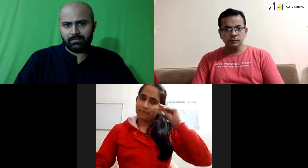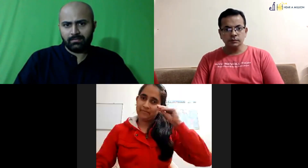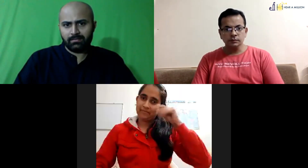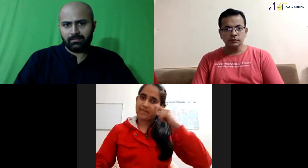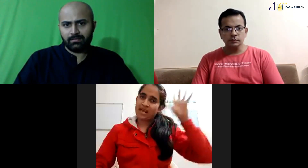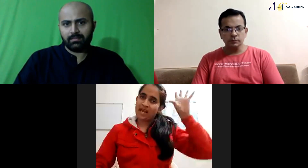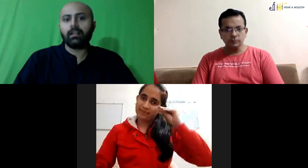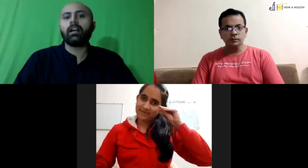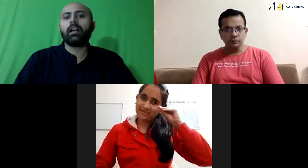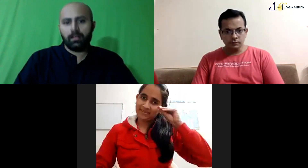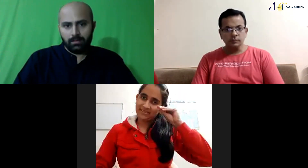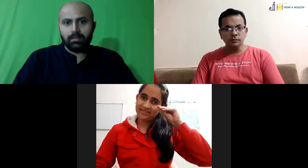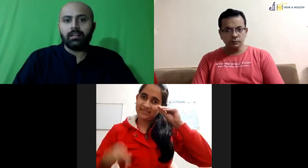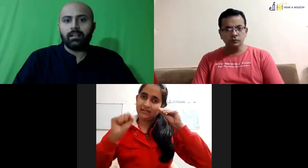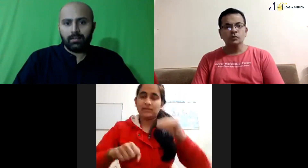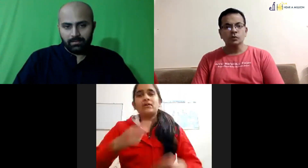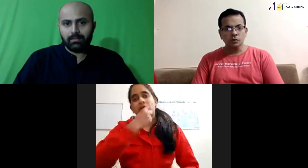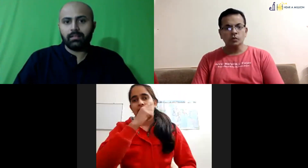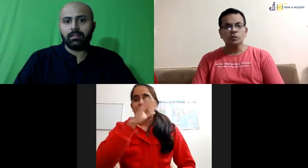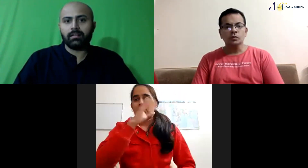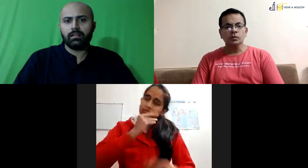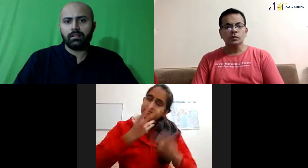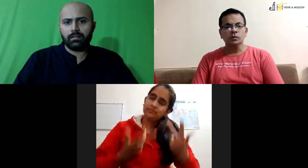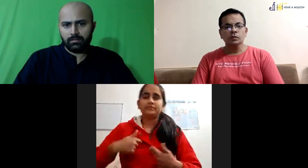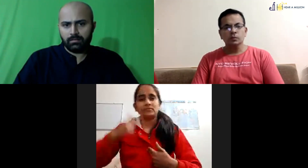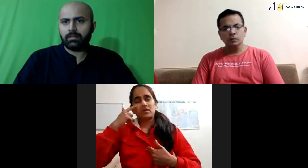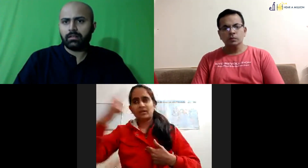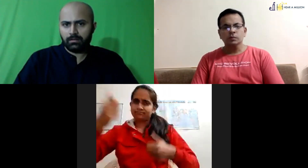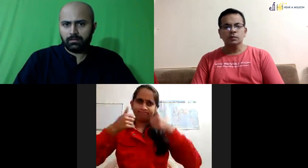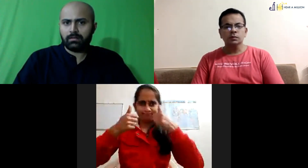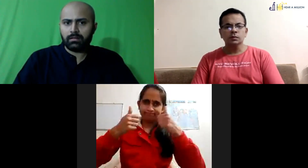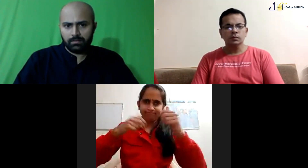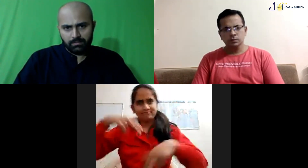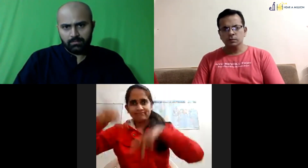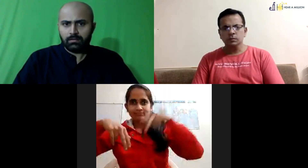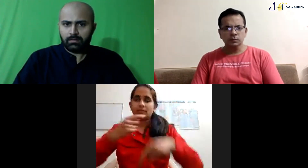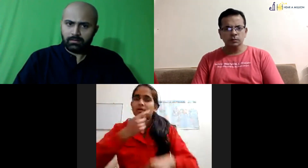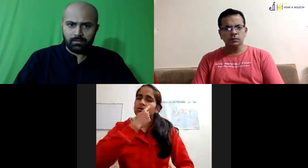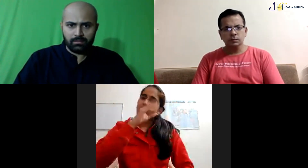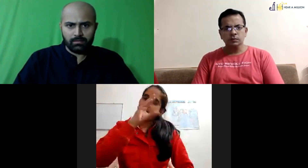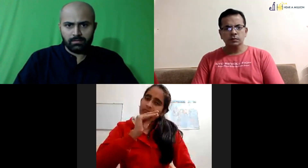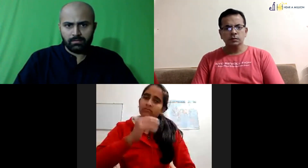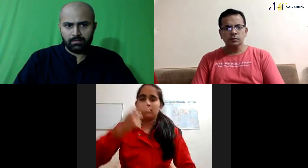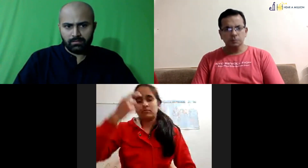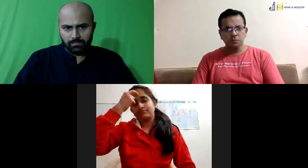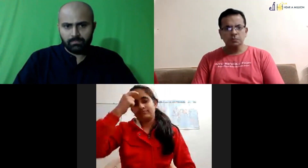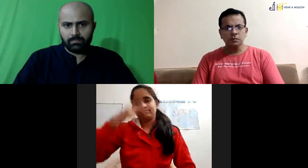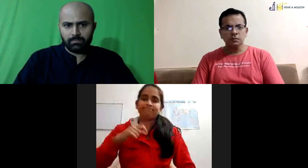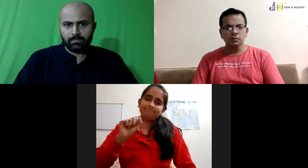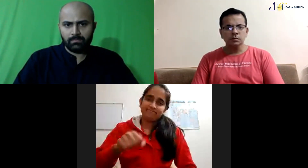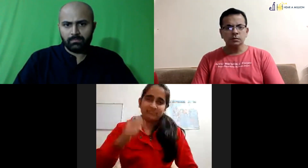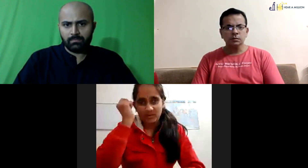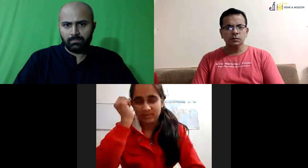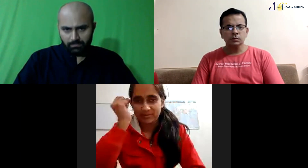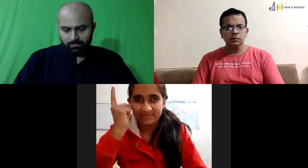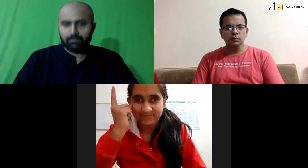right eye it's fine. In my left eye, I have a low vision. So with my right eye, it's completely fine. But with my